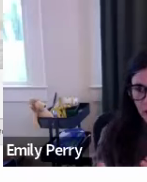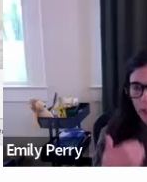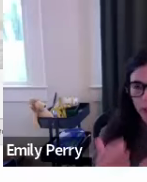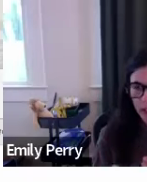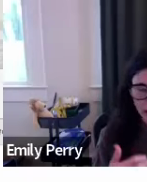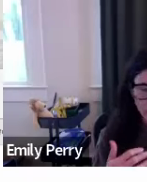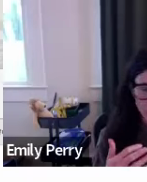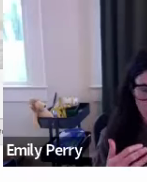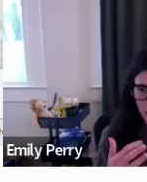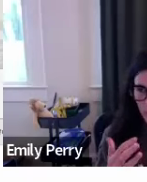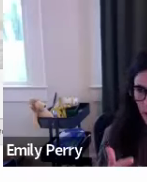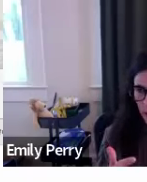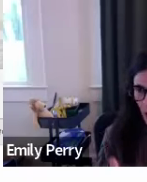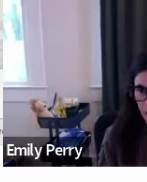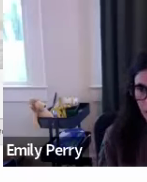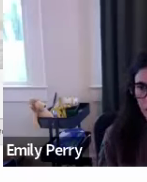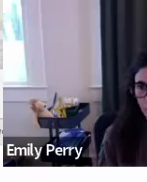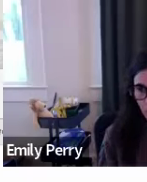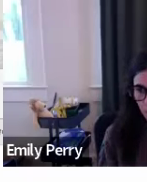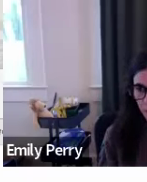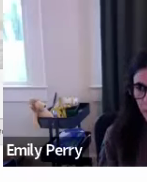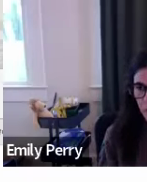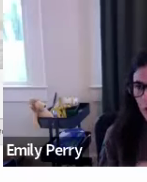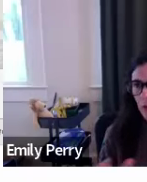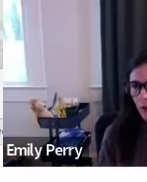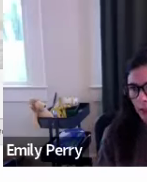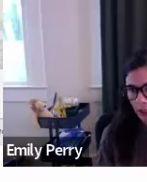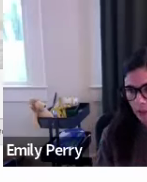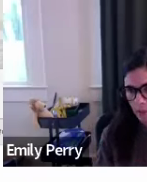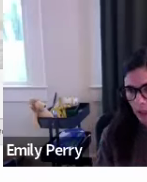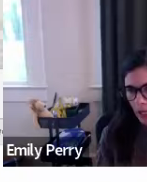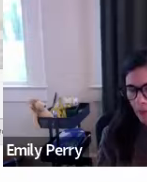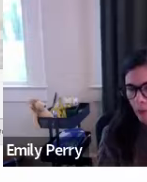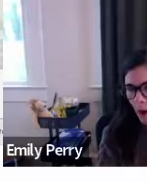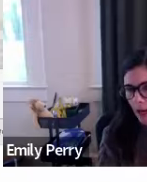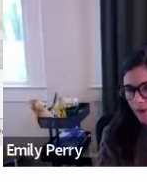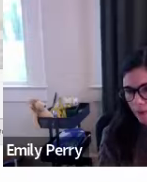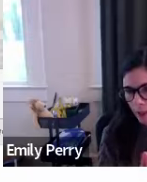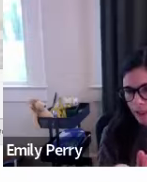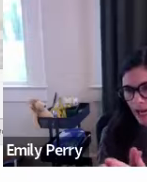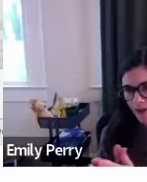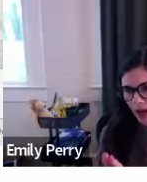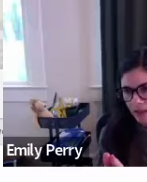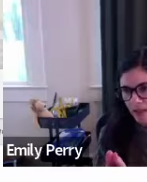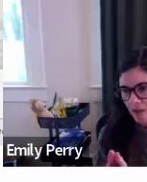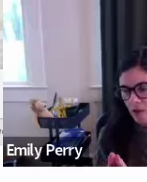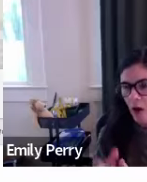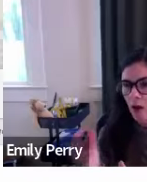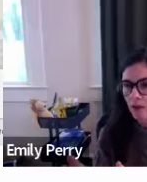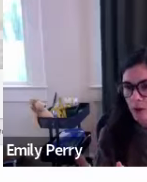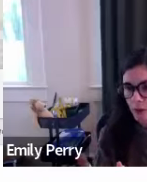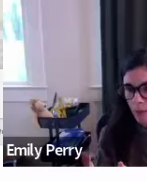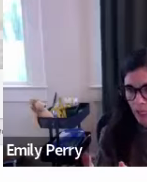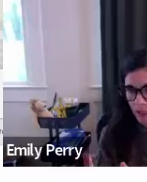We are continuously making updates and improvements to the curriculum. And we want everyone to have access